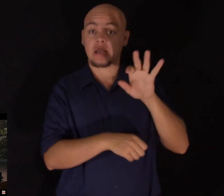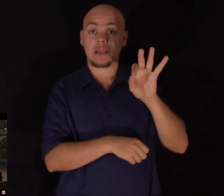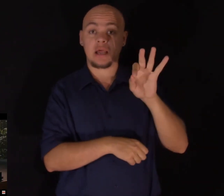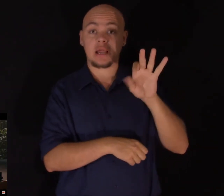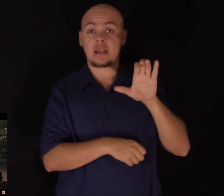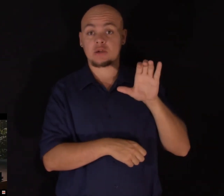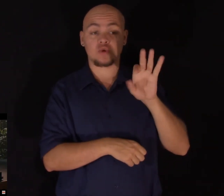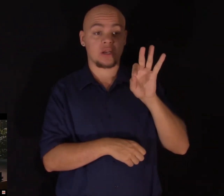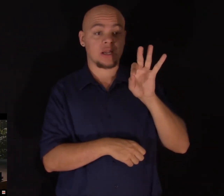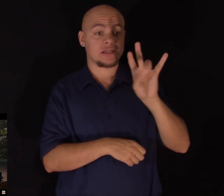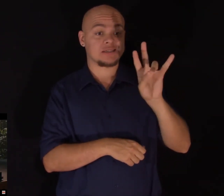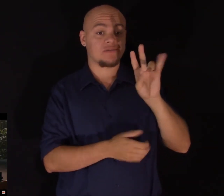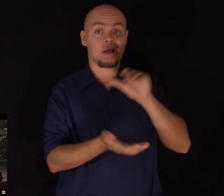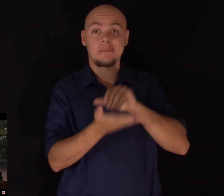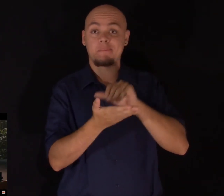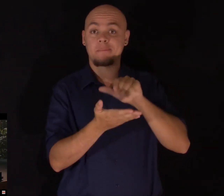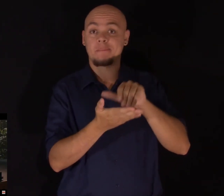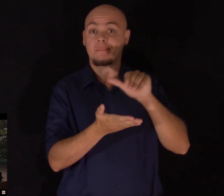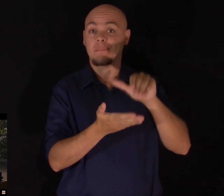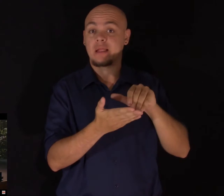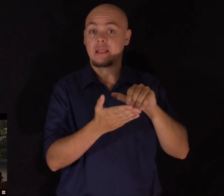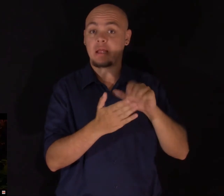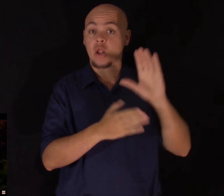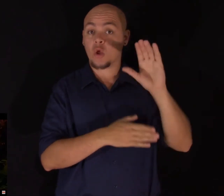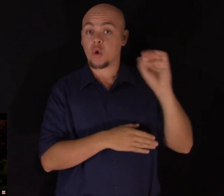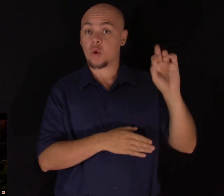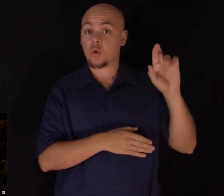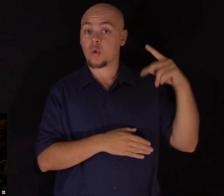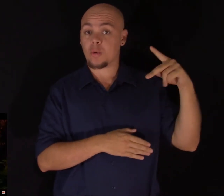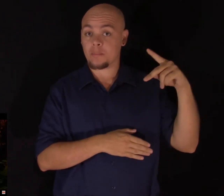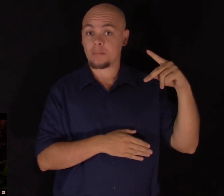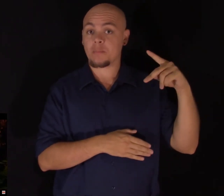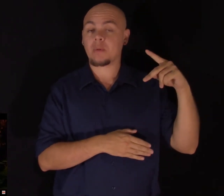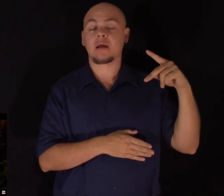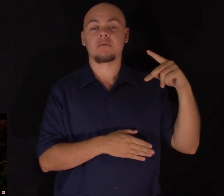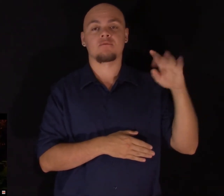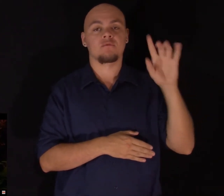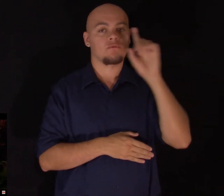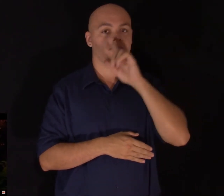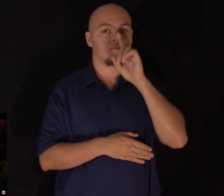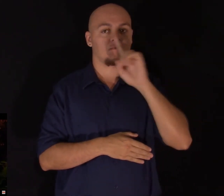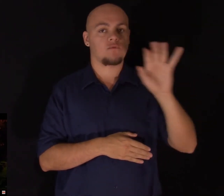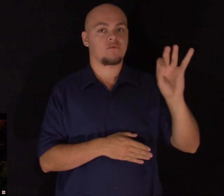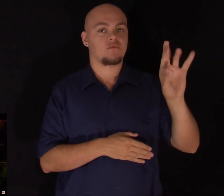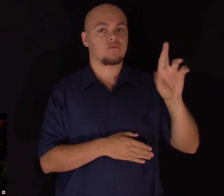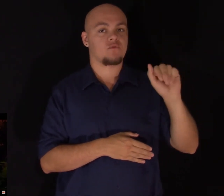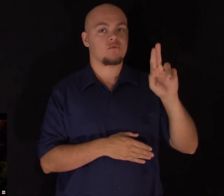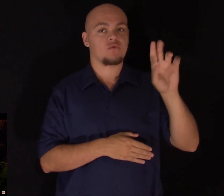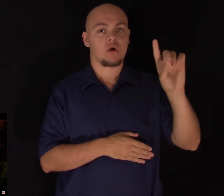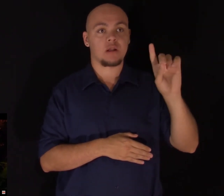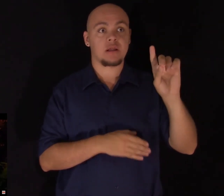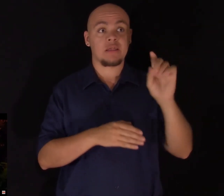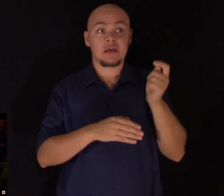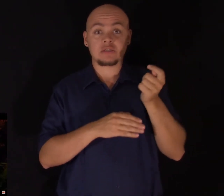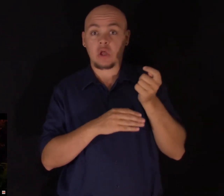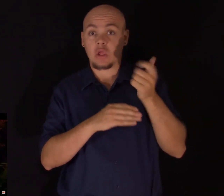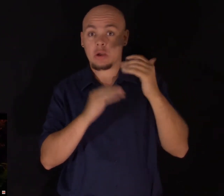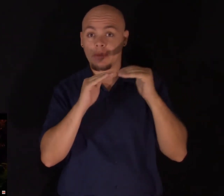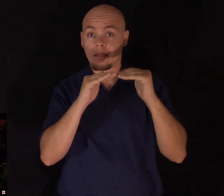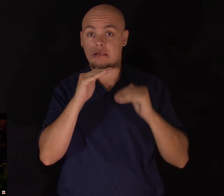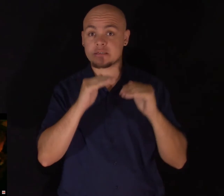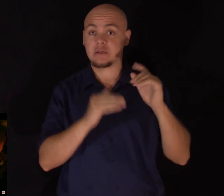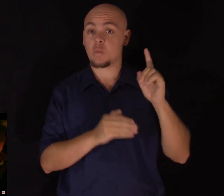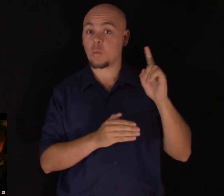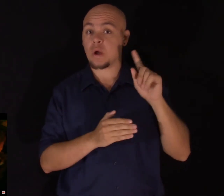billion in corporate fraud alone in the United States. That's an eyelash under $1 trillion. That's 7% of